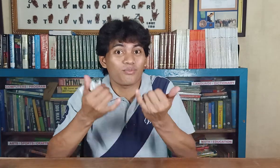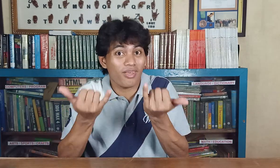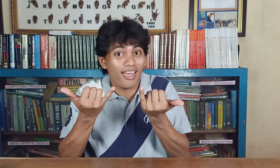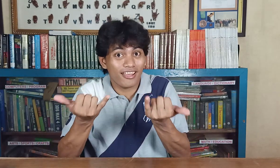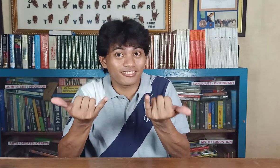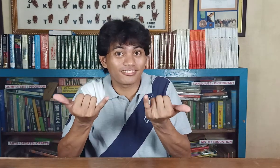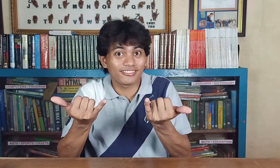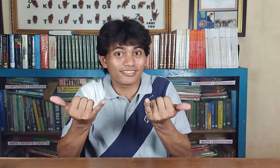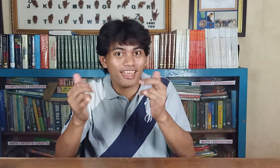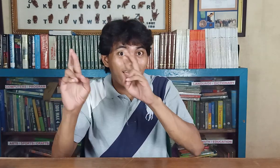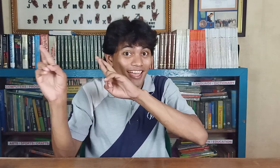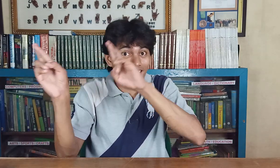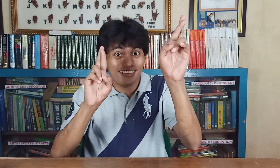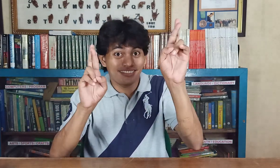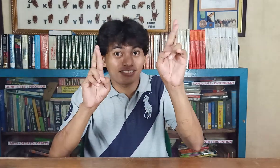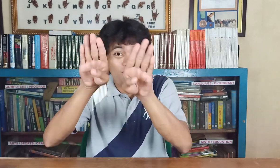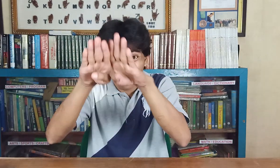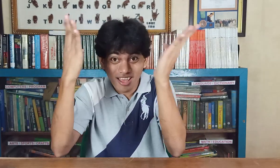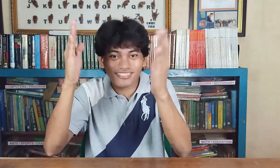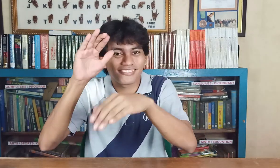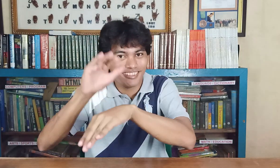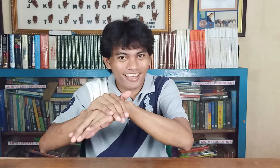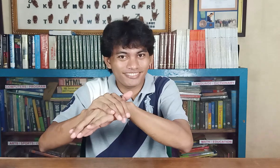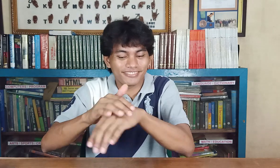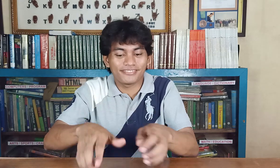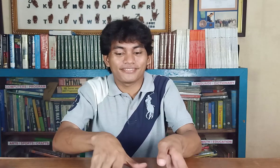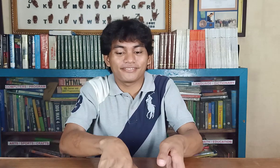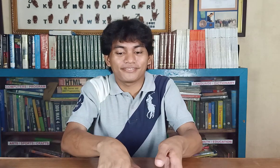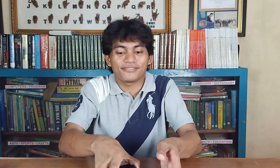turn the cell phone for the first time.